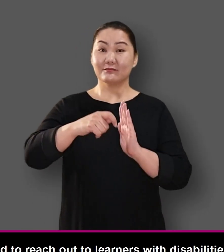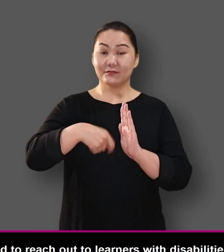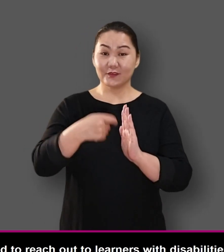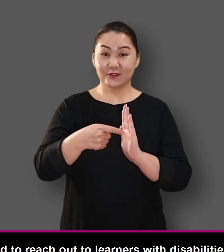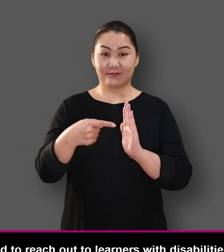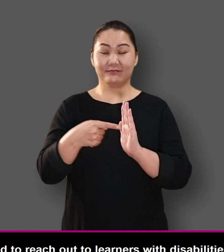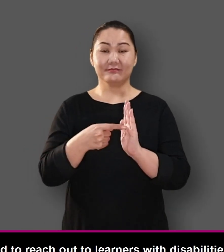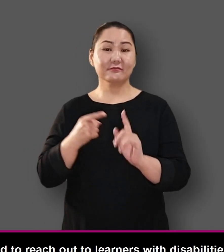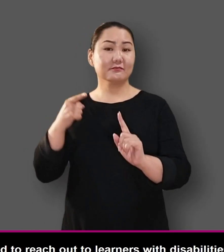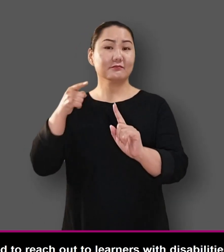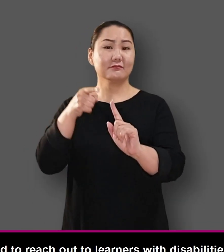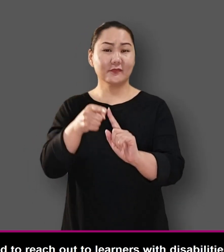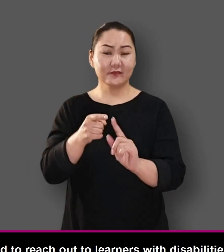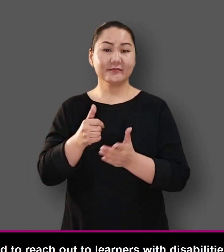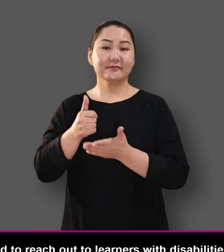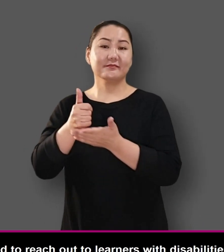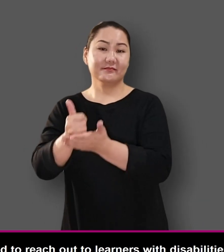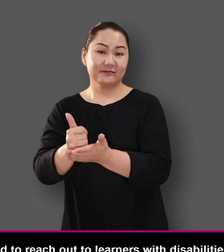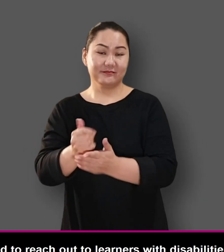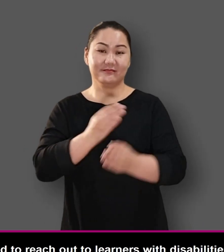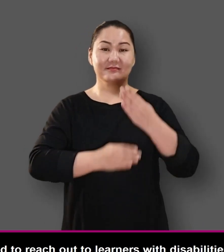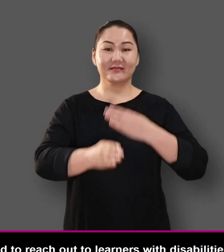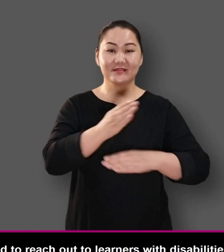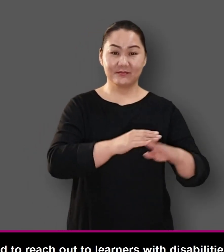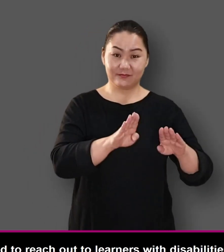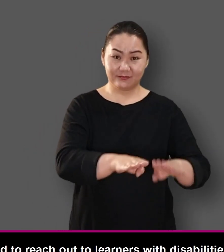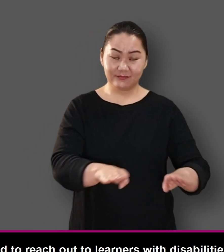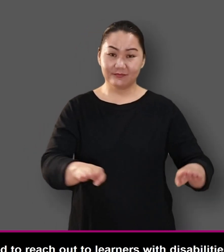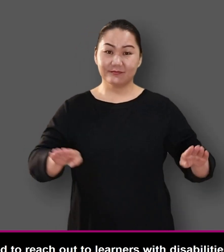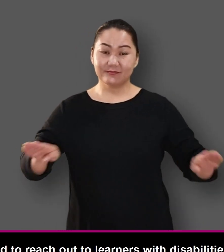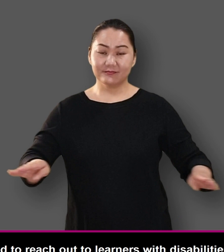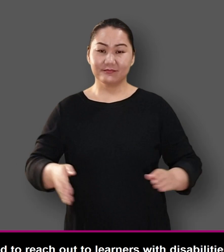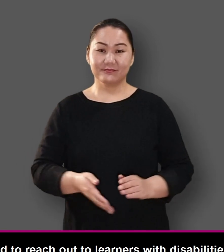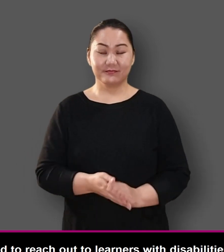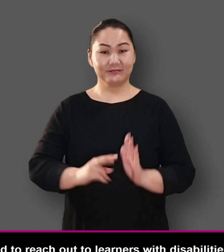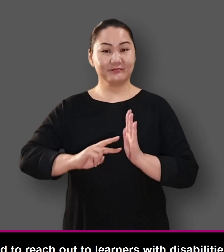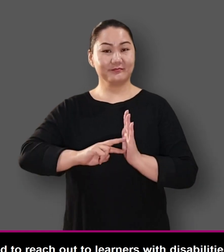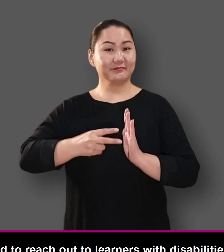These are specific projects designed to reach out to learners with disabilities,